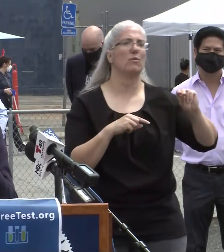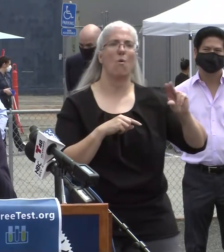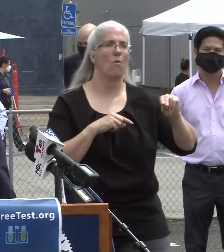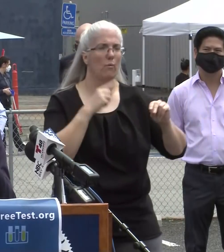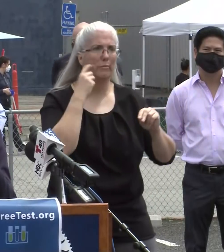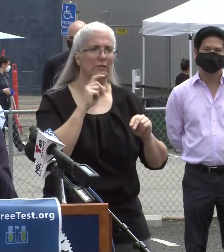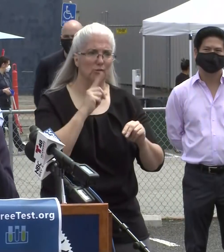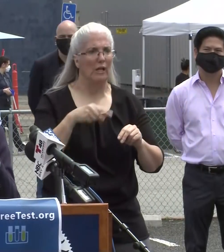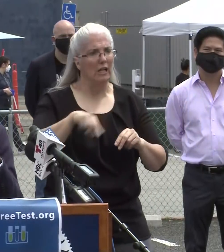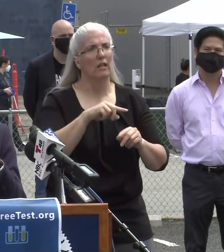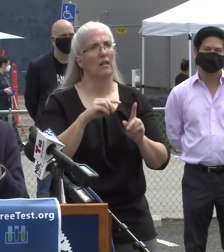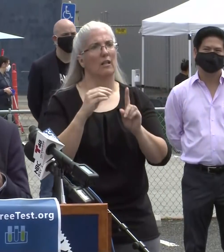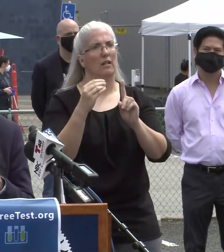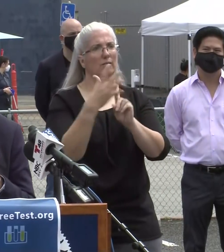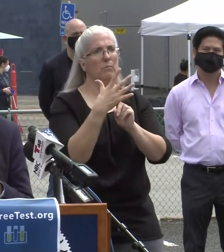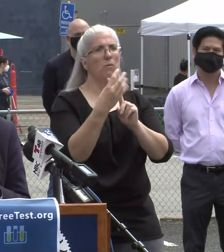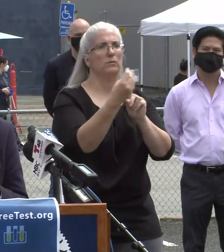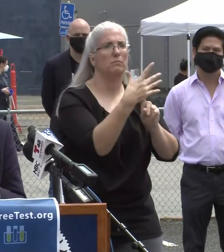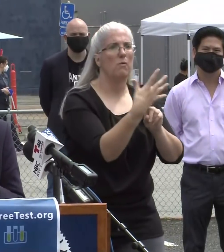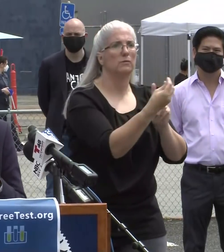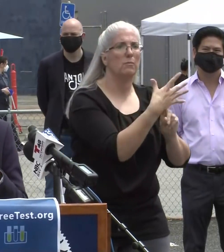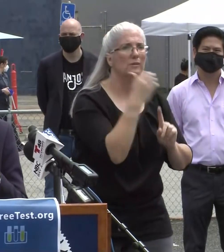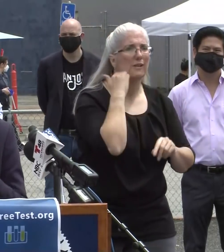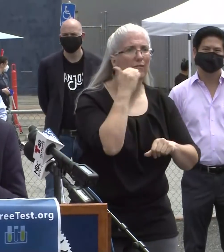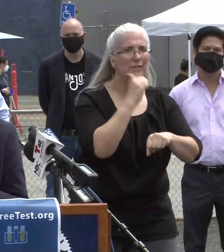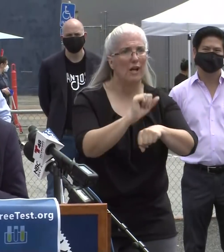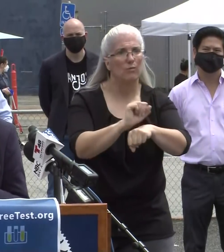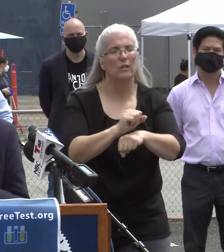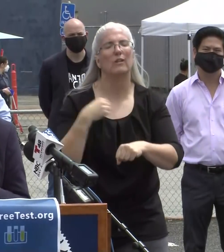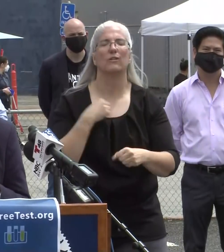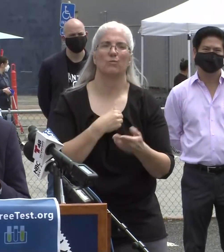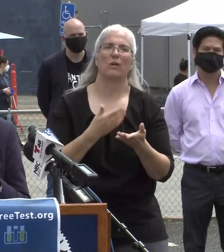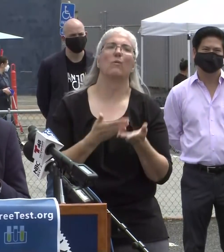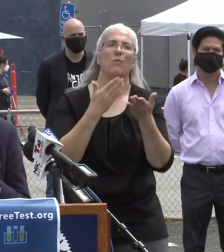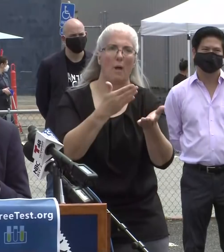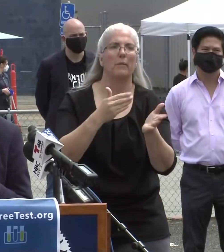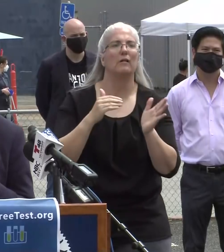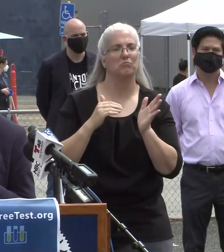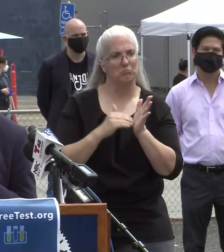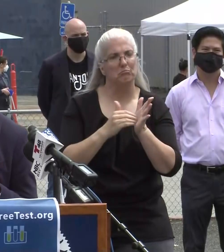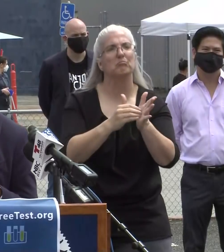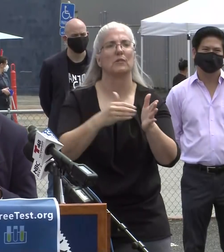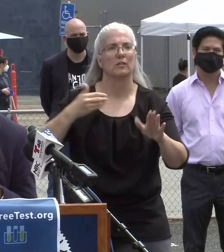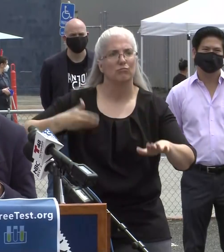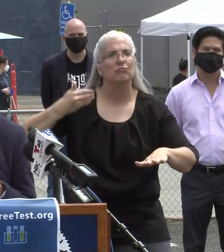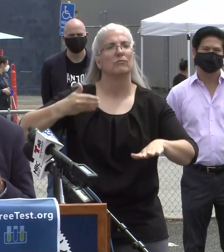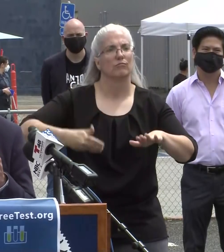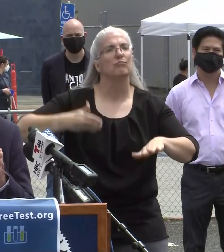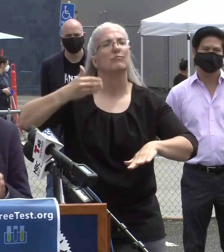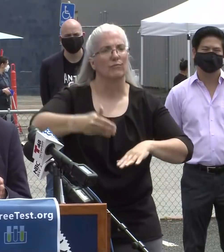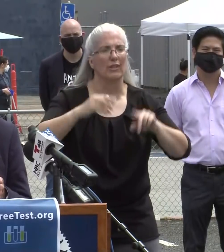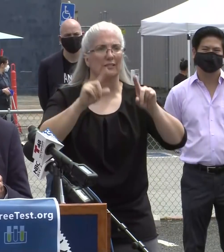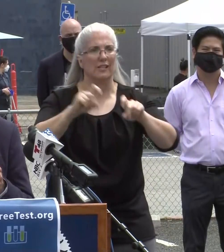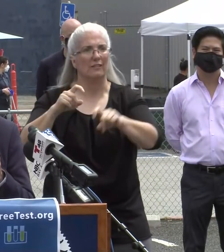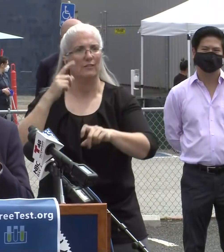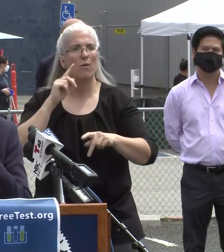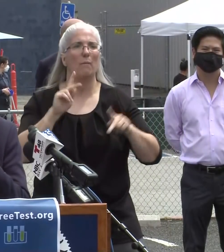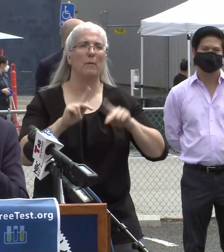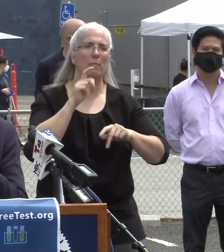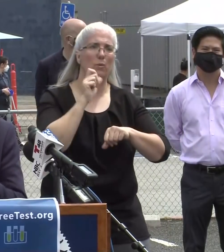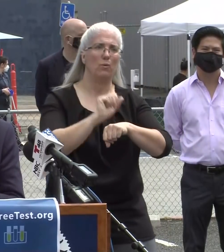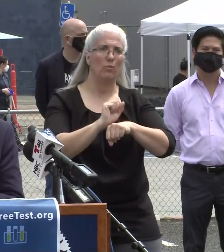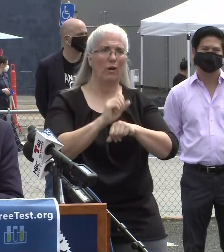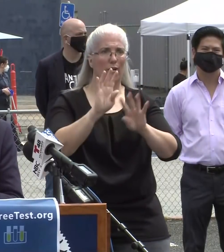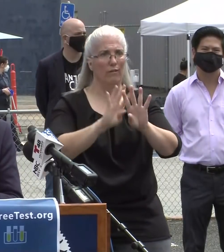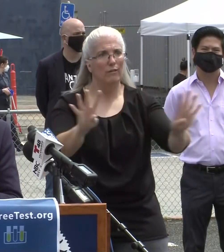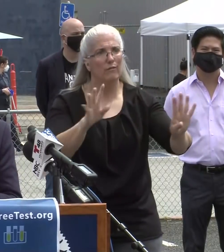are recommending a frequency of once a month for those frontline workers, that they get tested